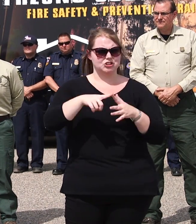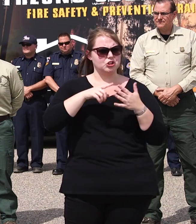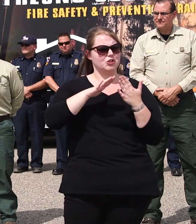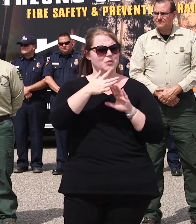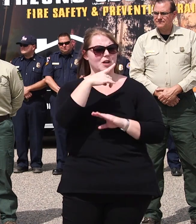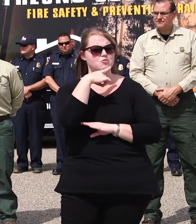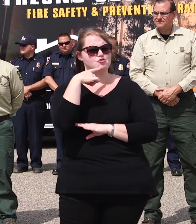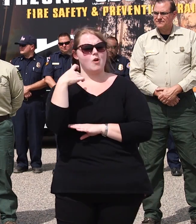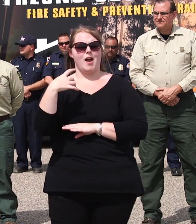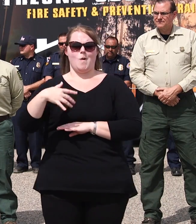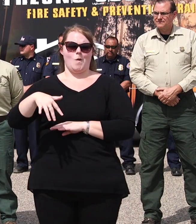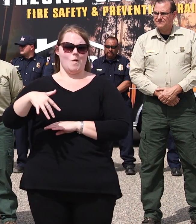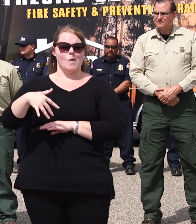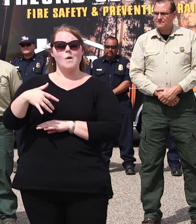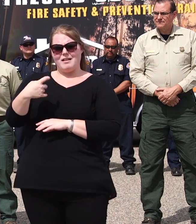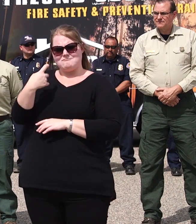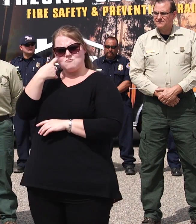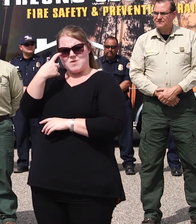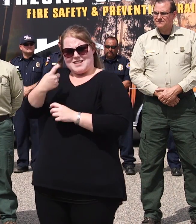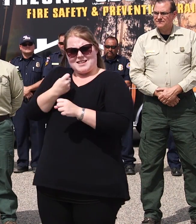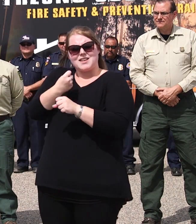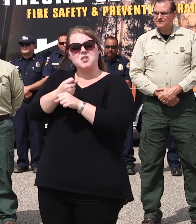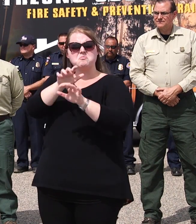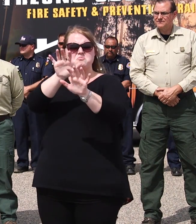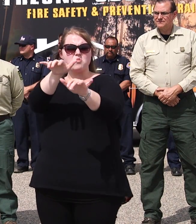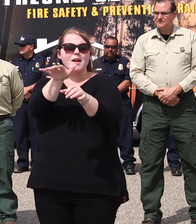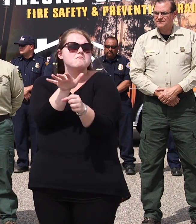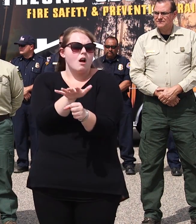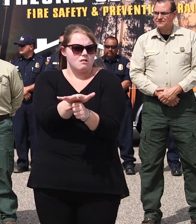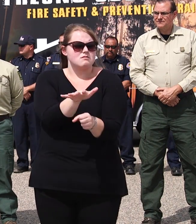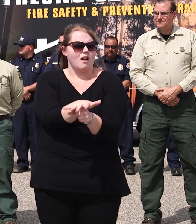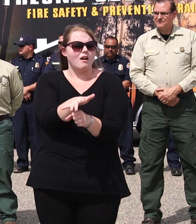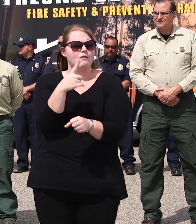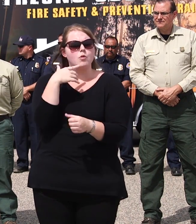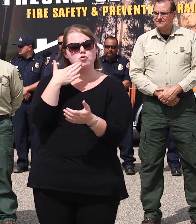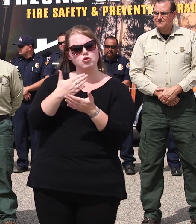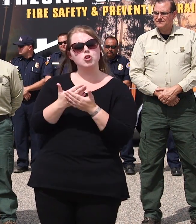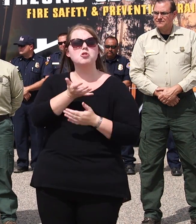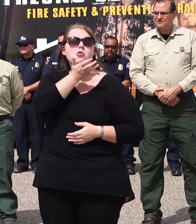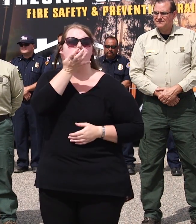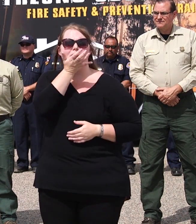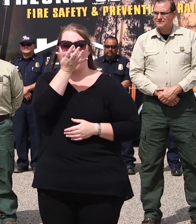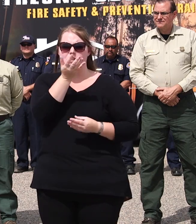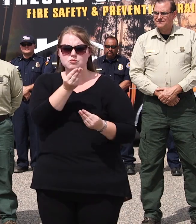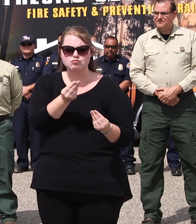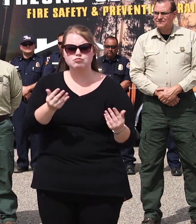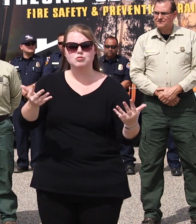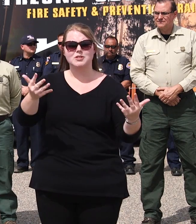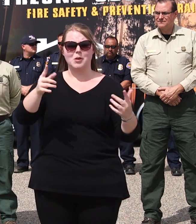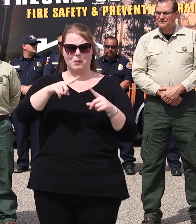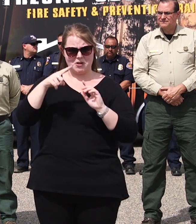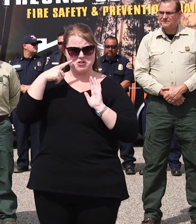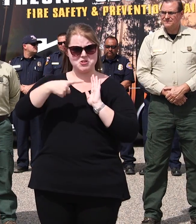had enough rain this past year to give us a healthy coat of grass, which you can see has